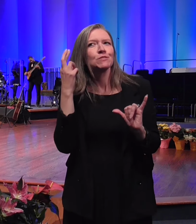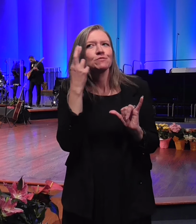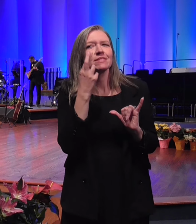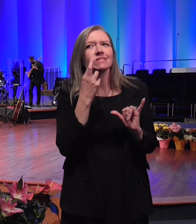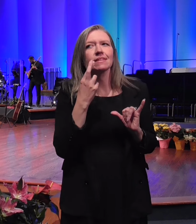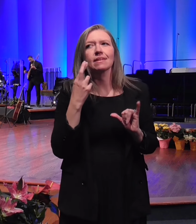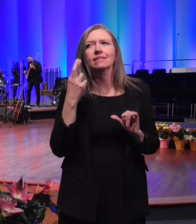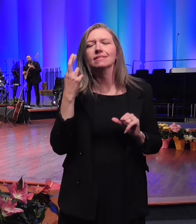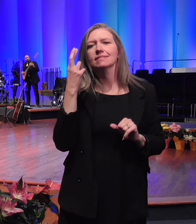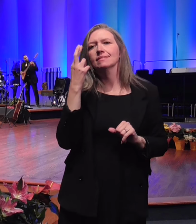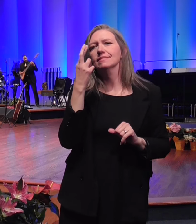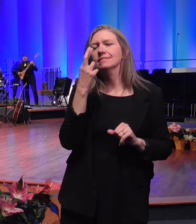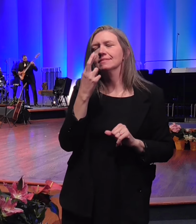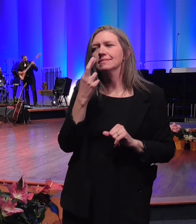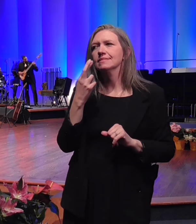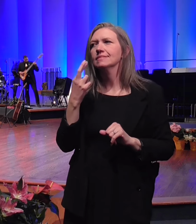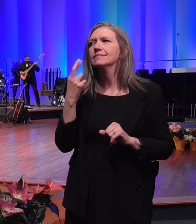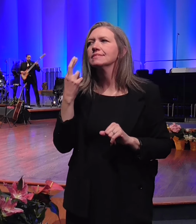realize